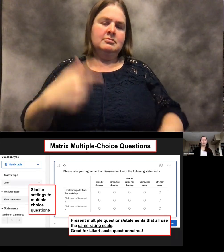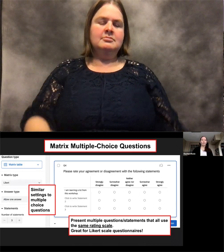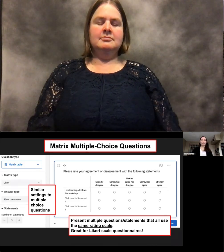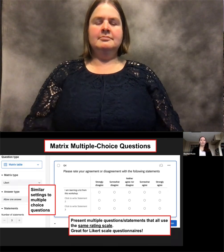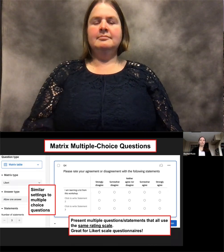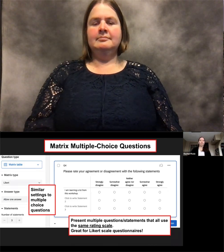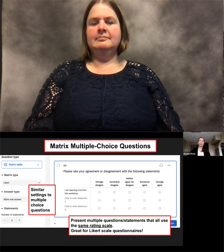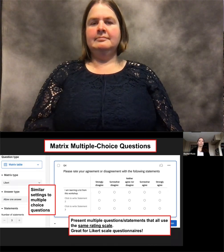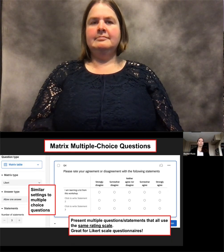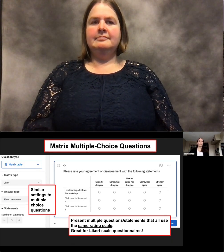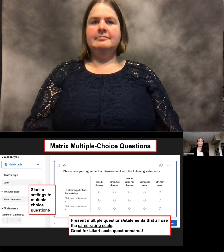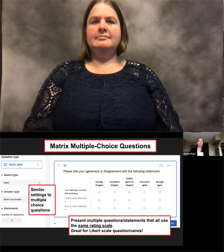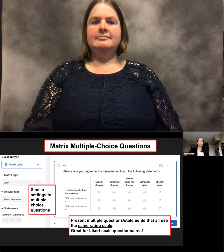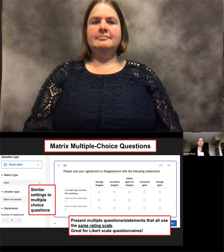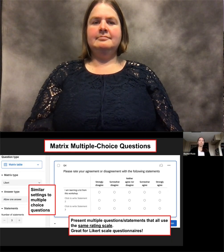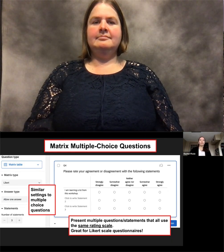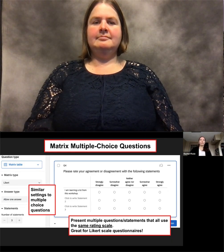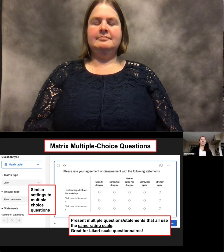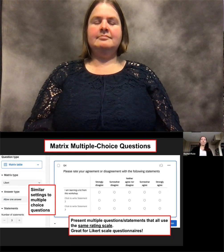topic.